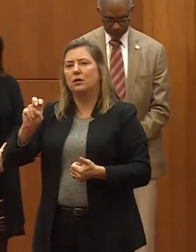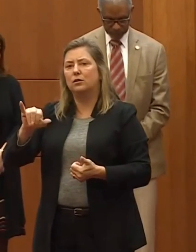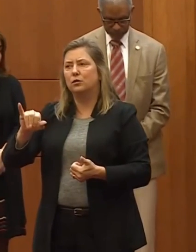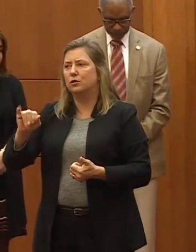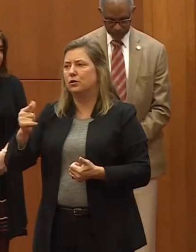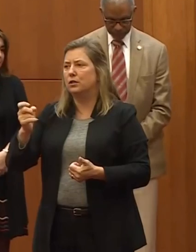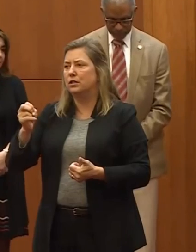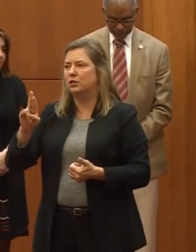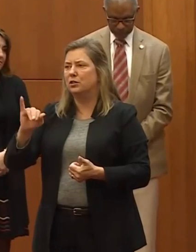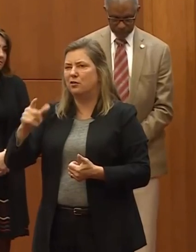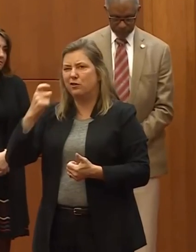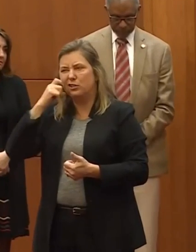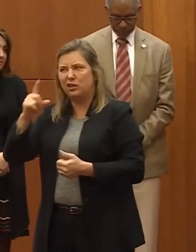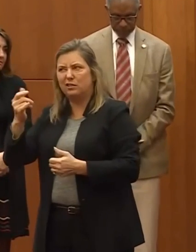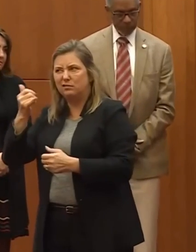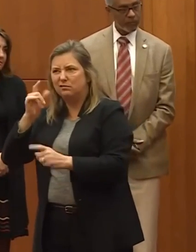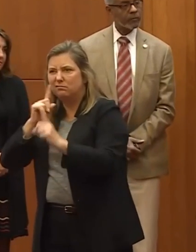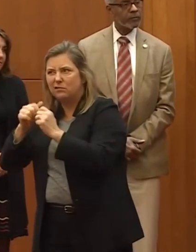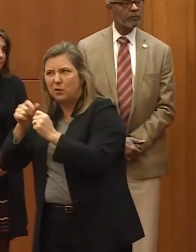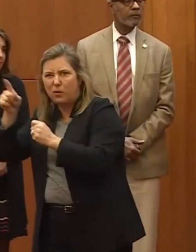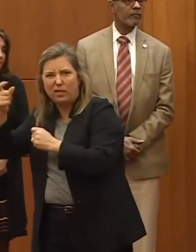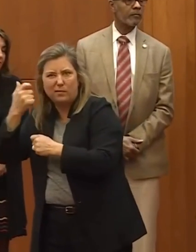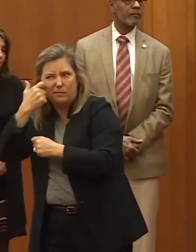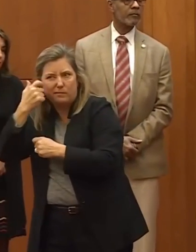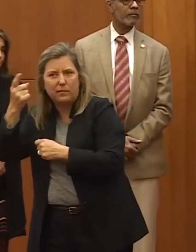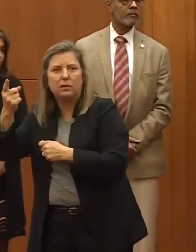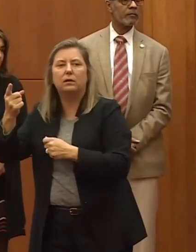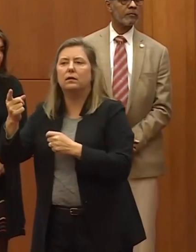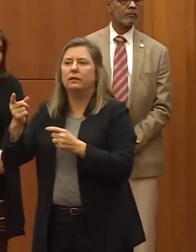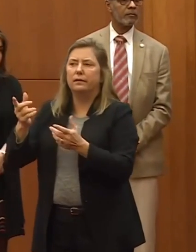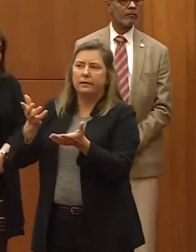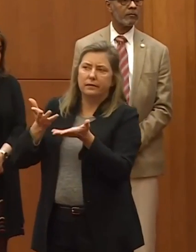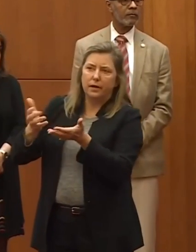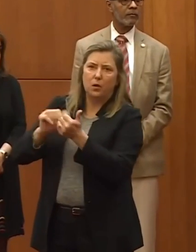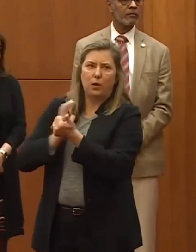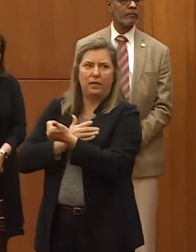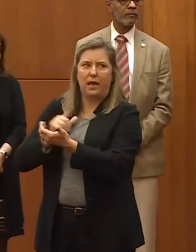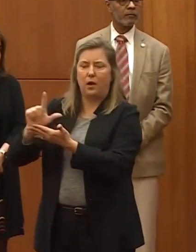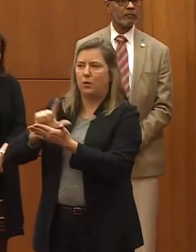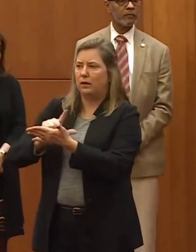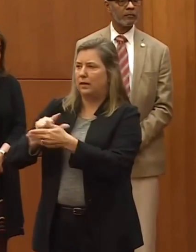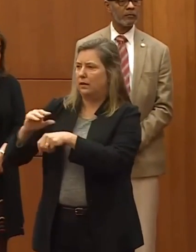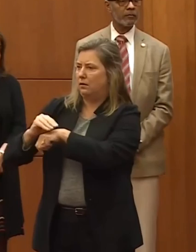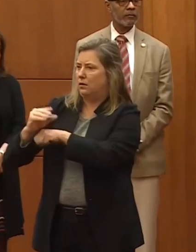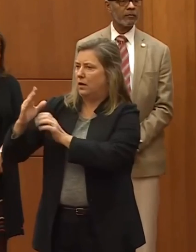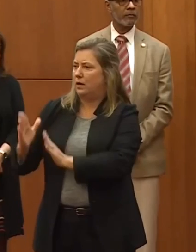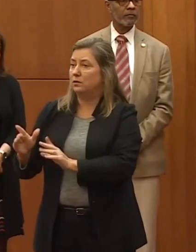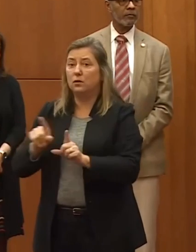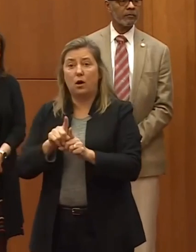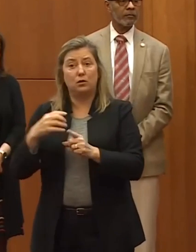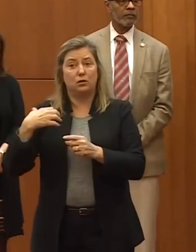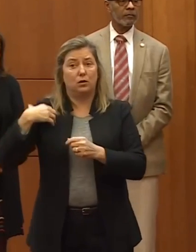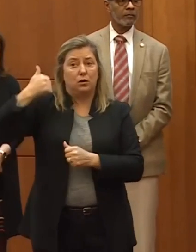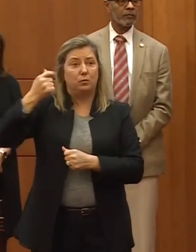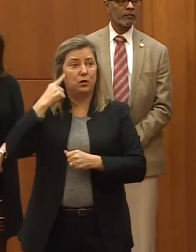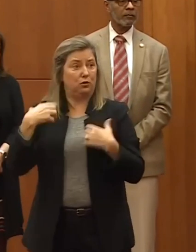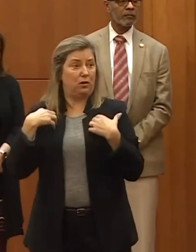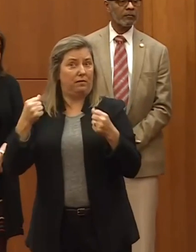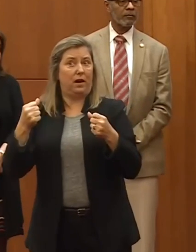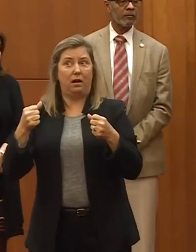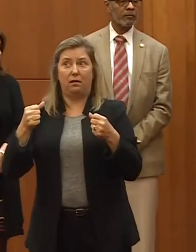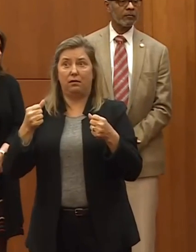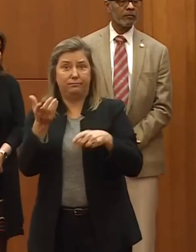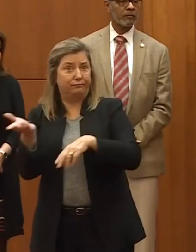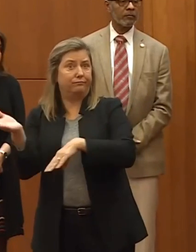about 15 minutes ago. We were working with our legal counsel. We'll also be working with our Commissioner of Health through the